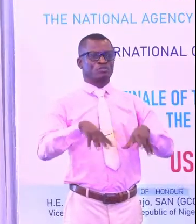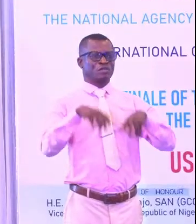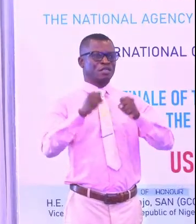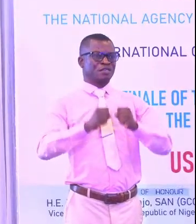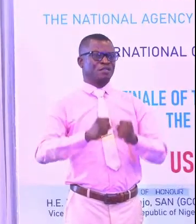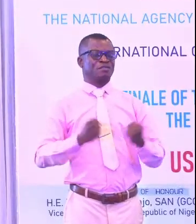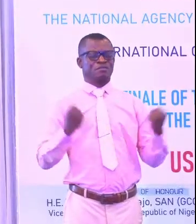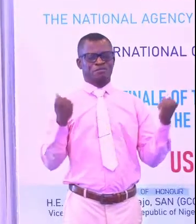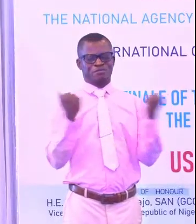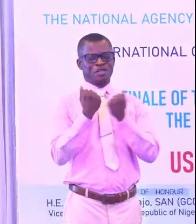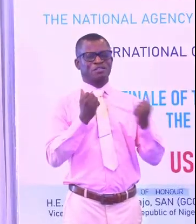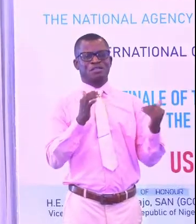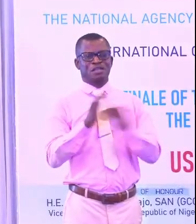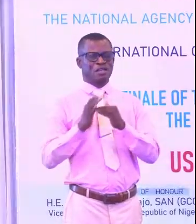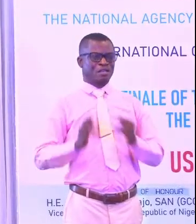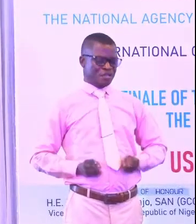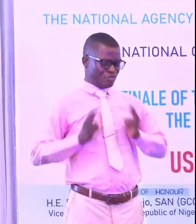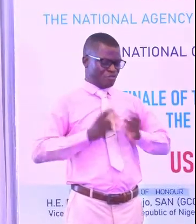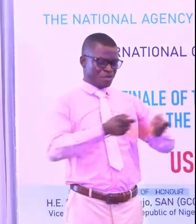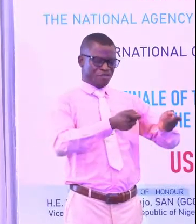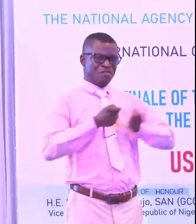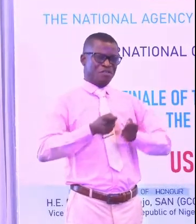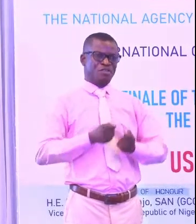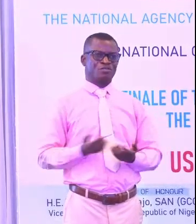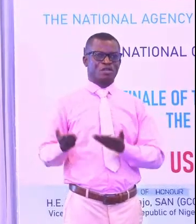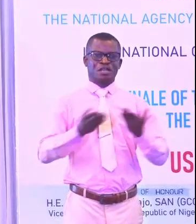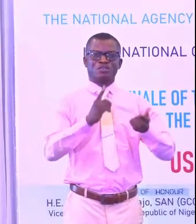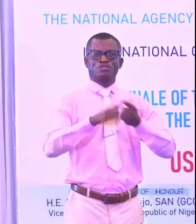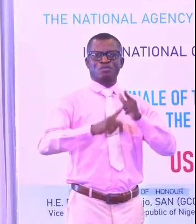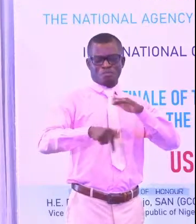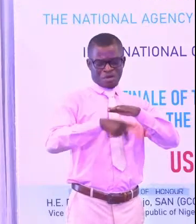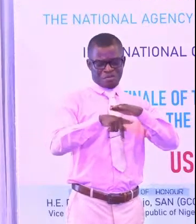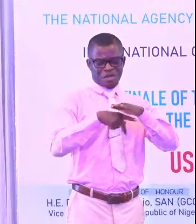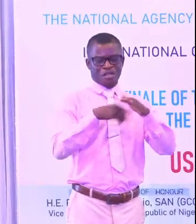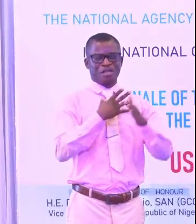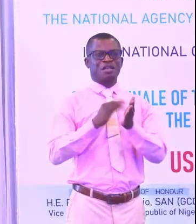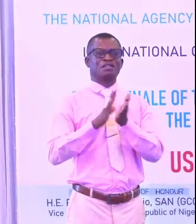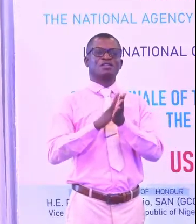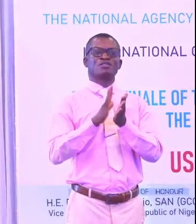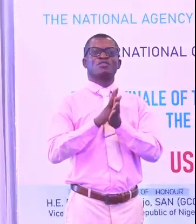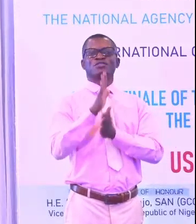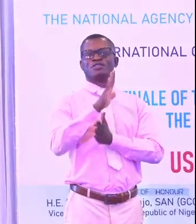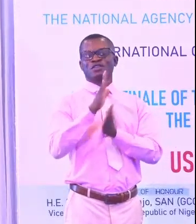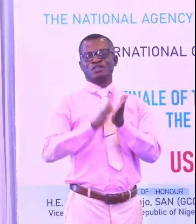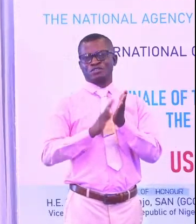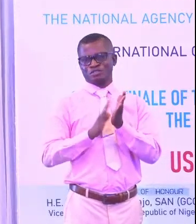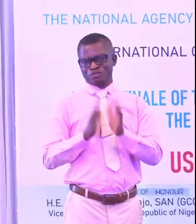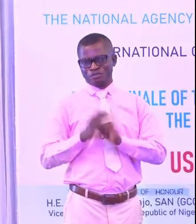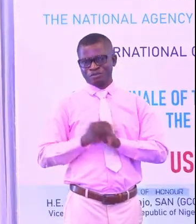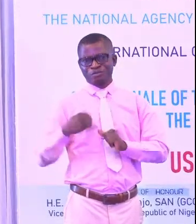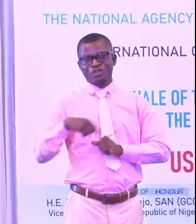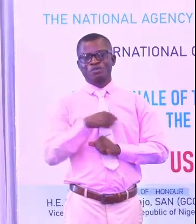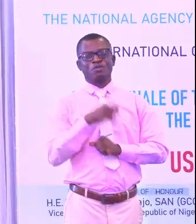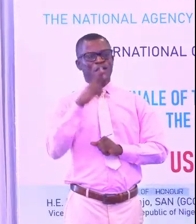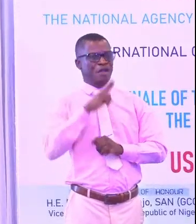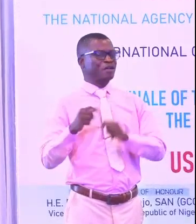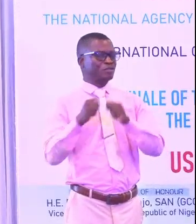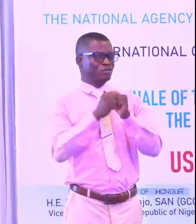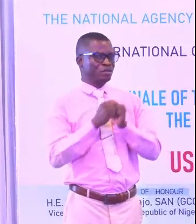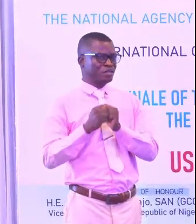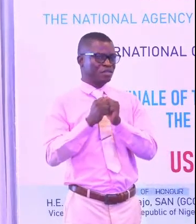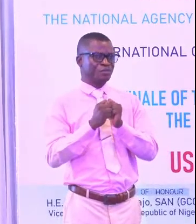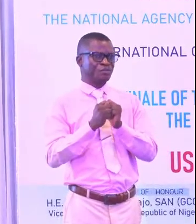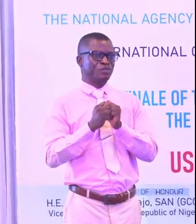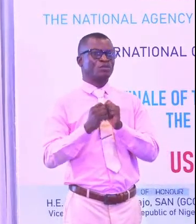human trafficking to primary and secondary schools. We have together,